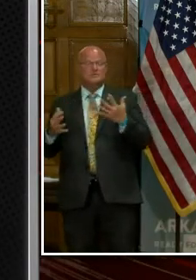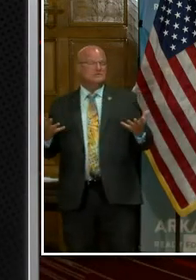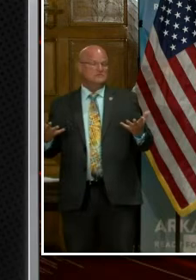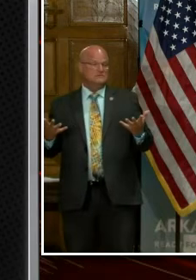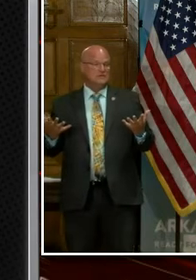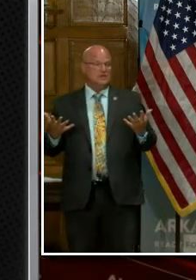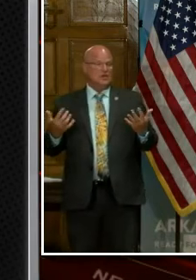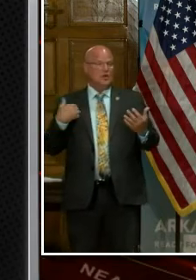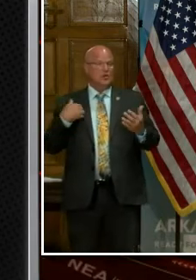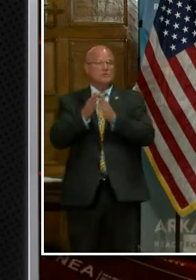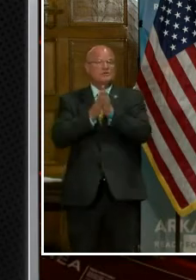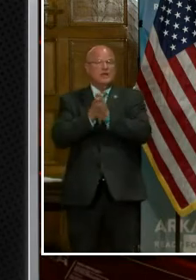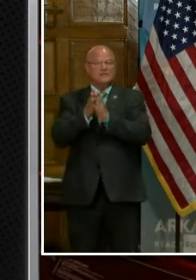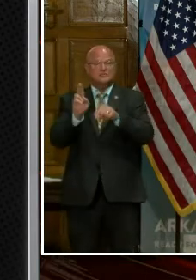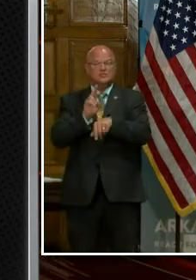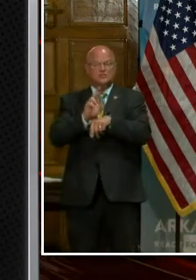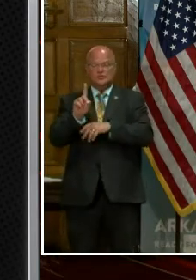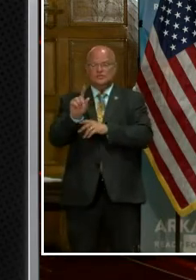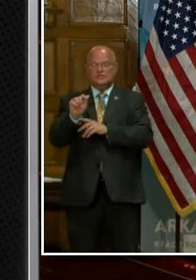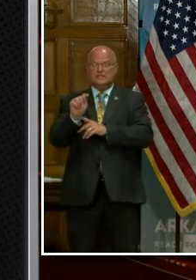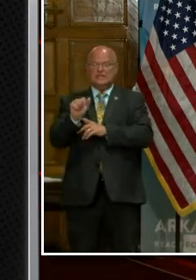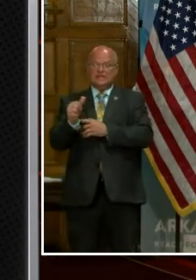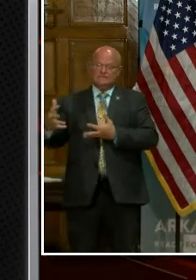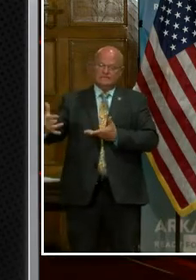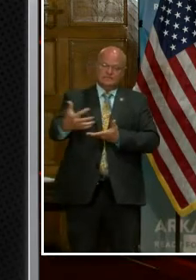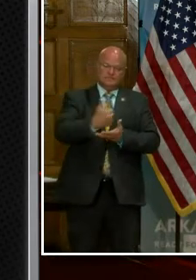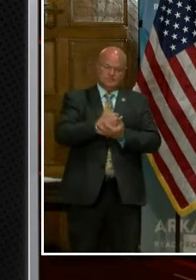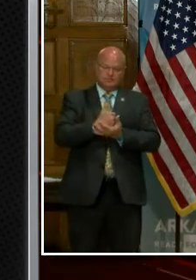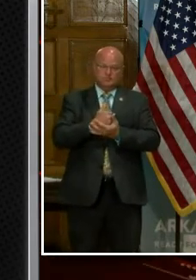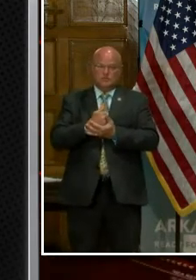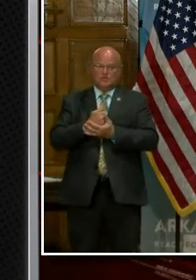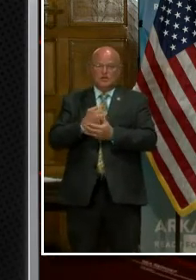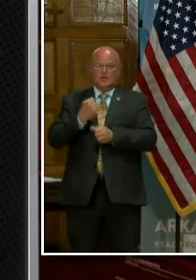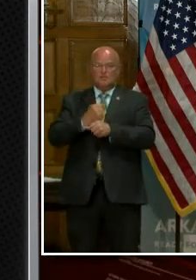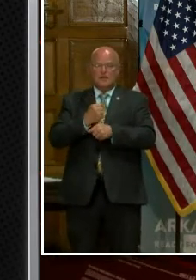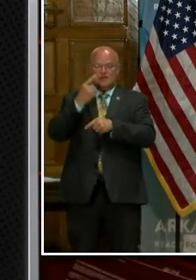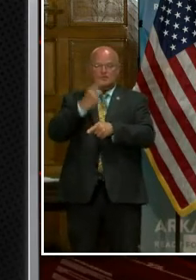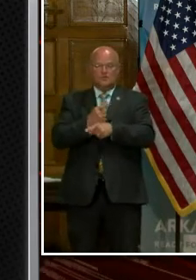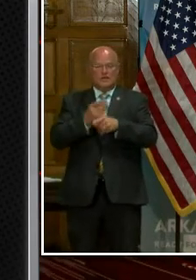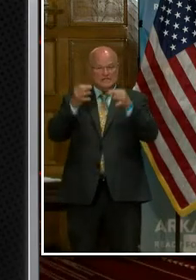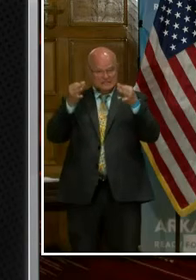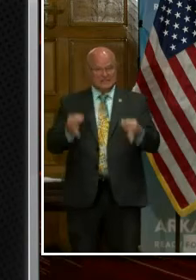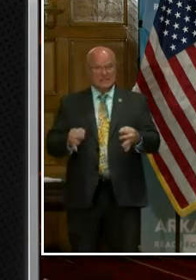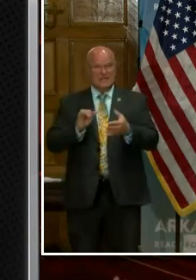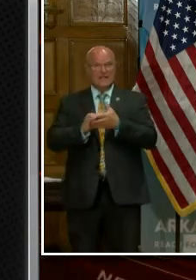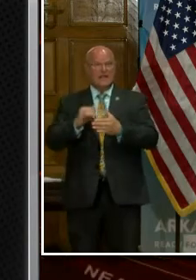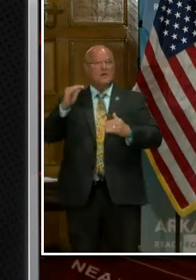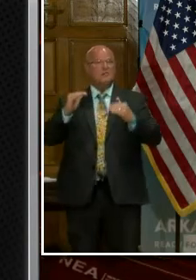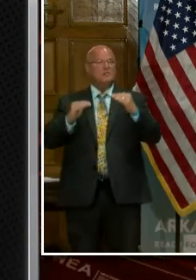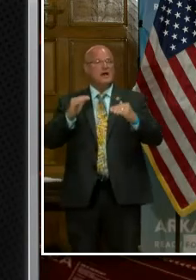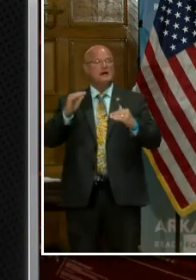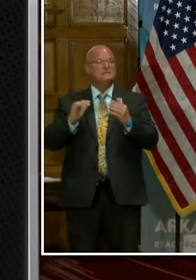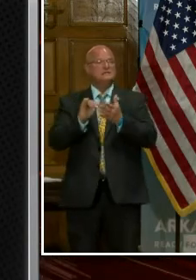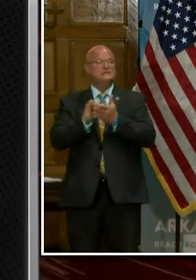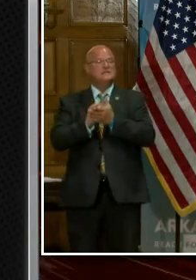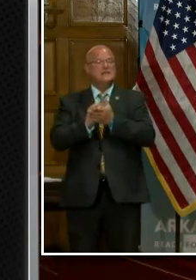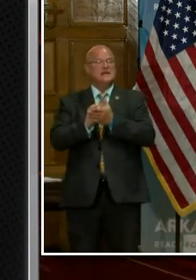So we're anxious to use the data that we have to reach the right decision that balances